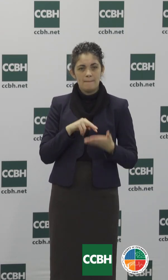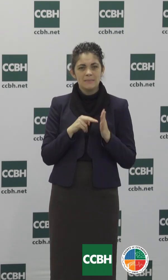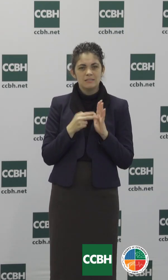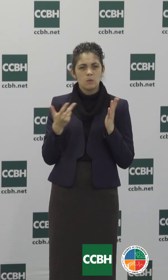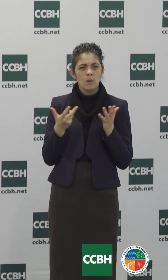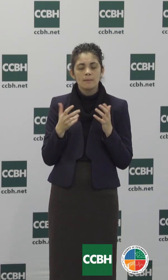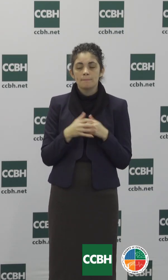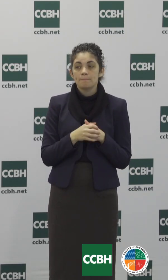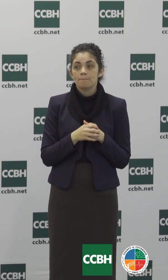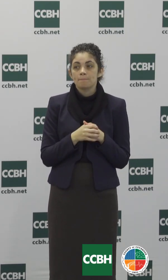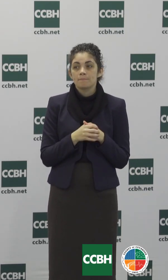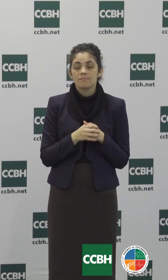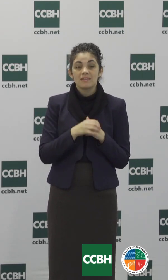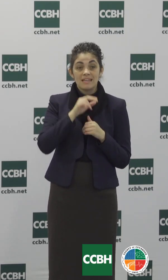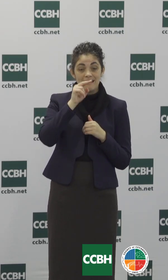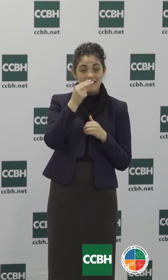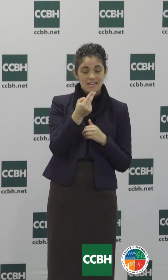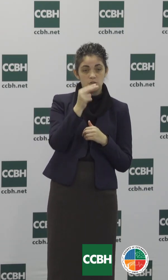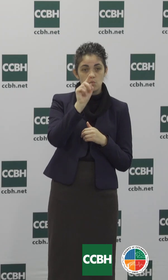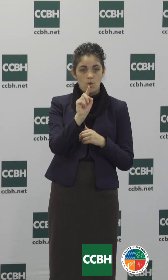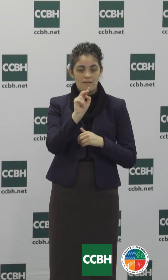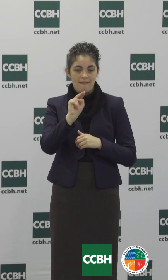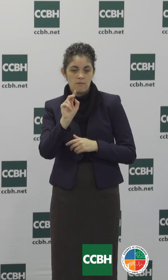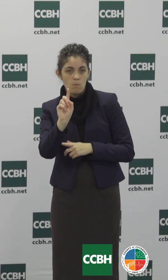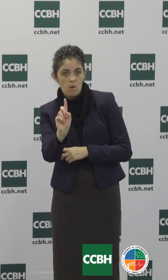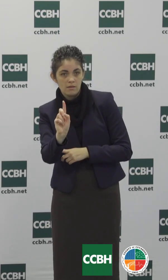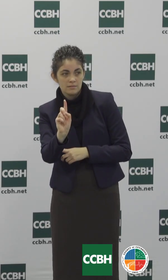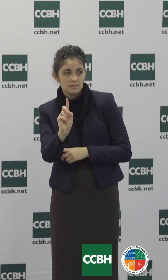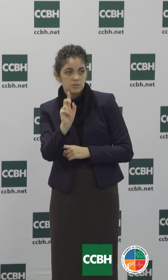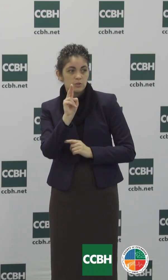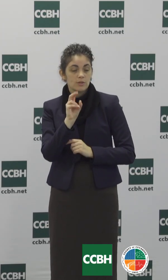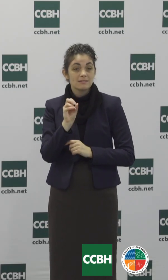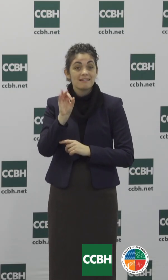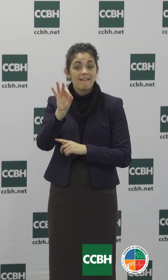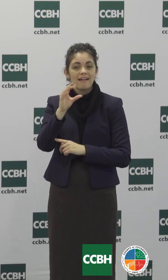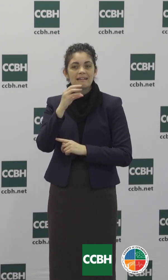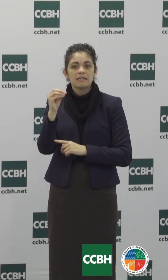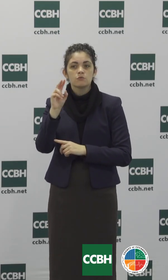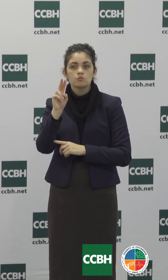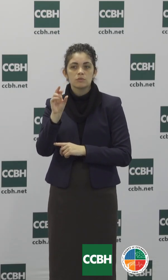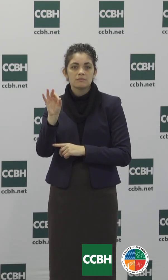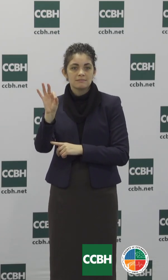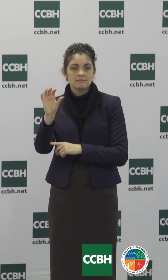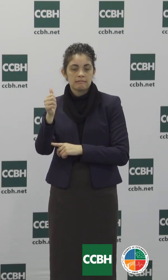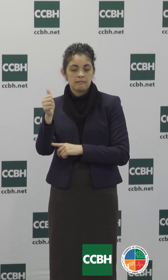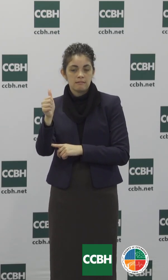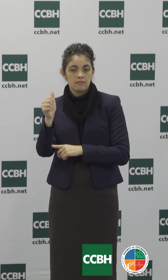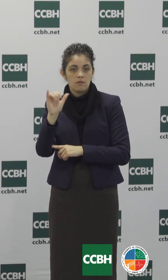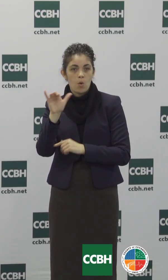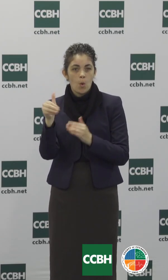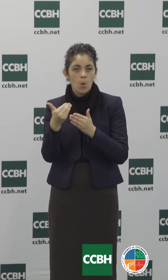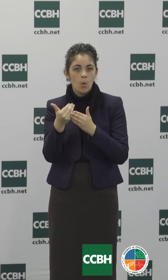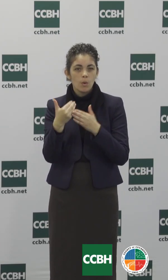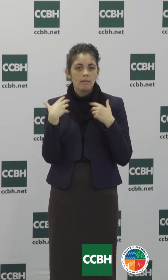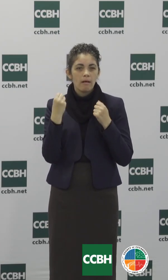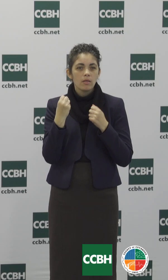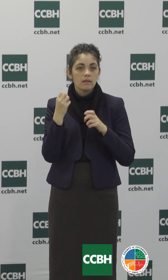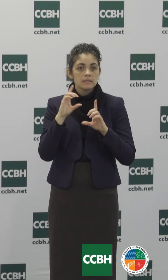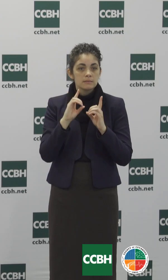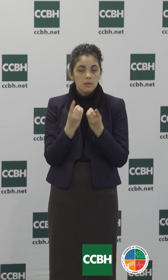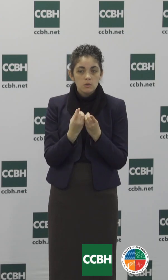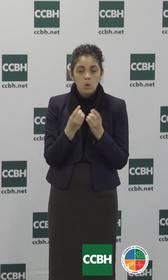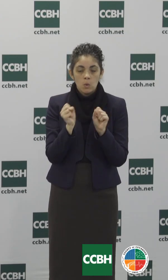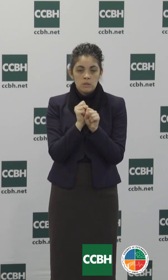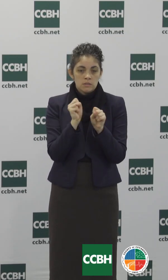harkens back to the H1N1 pandemic in 2009 and 2010, when health departments across the country, working with